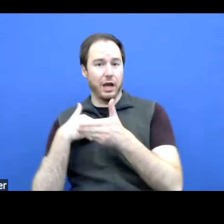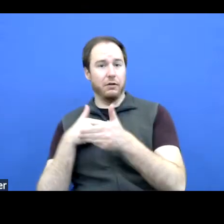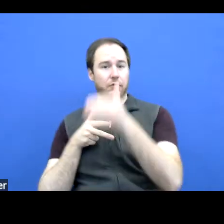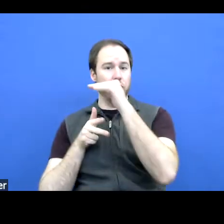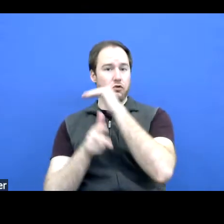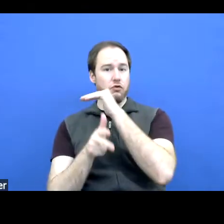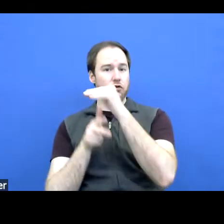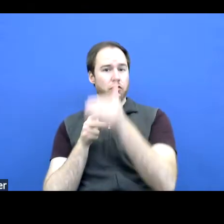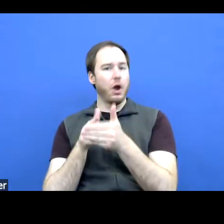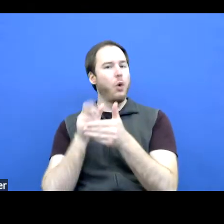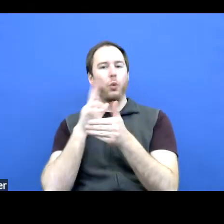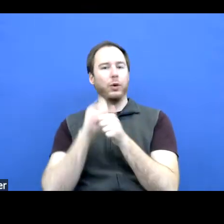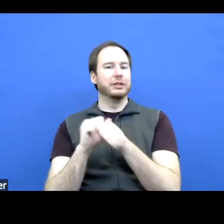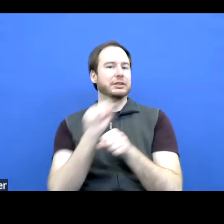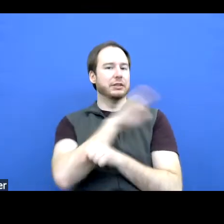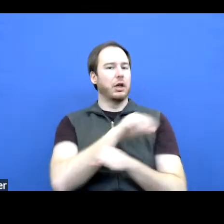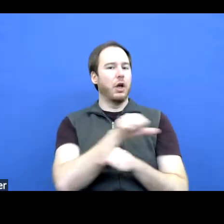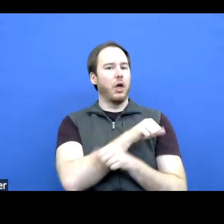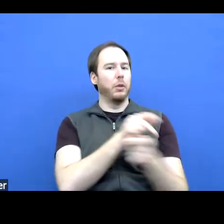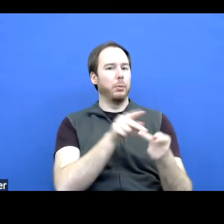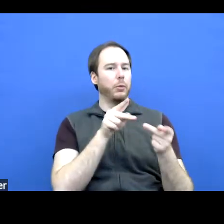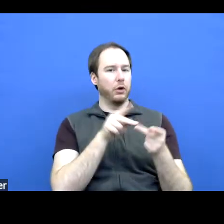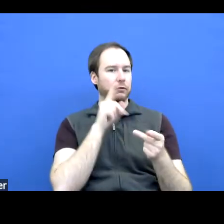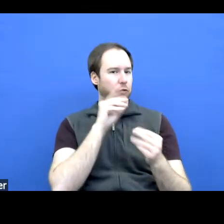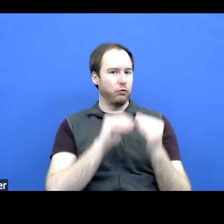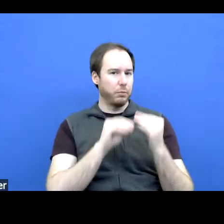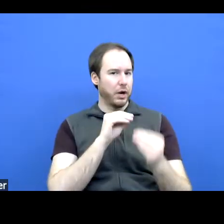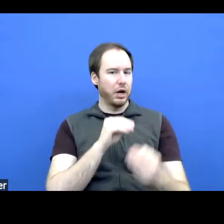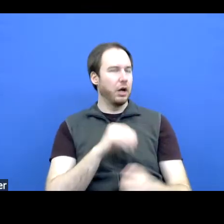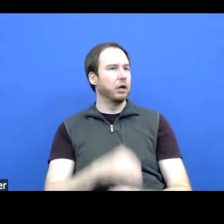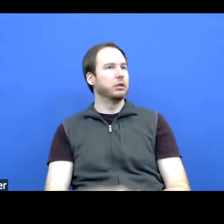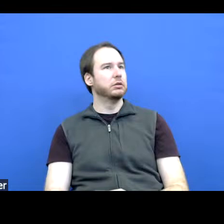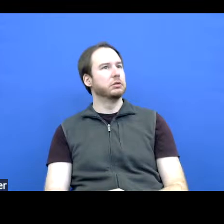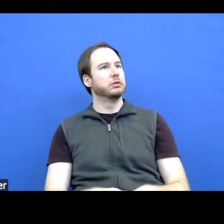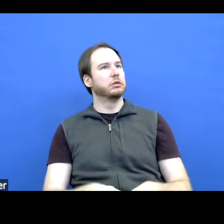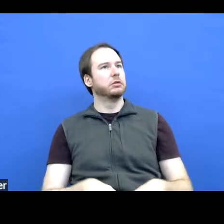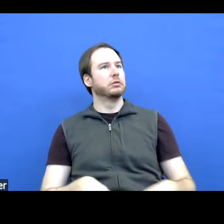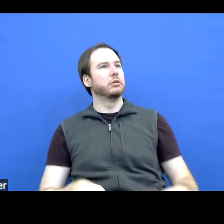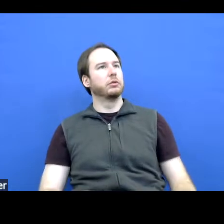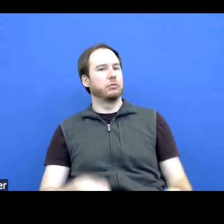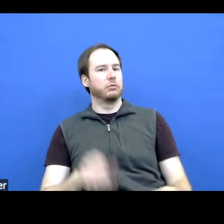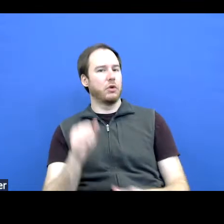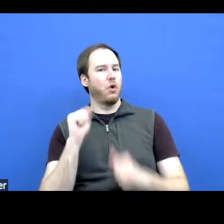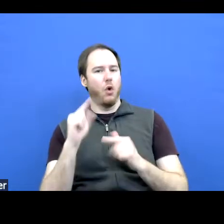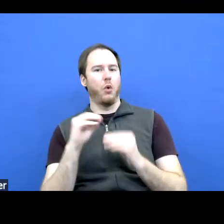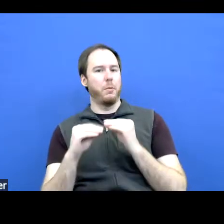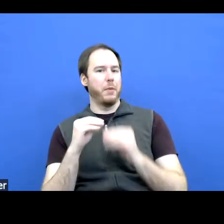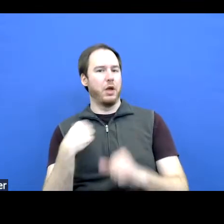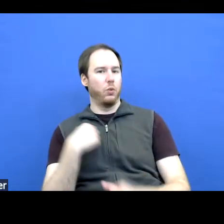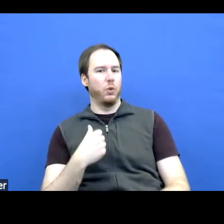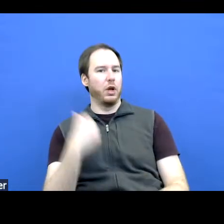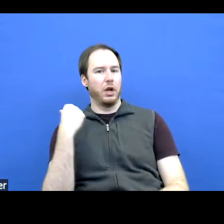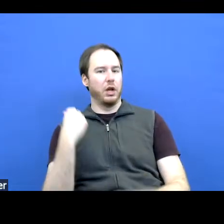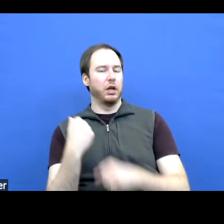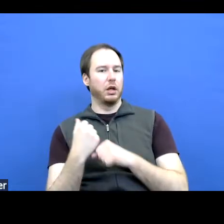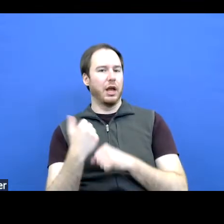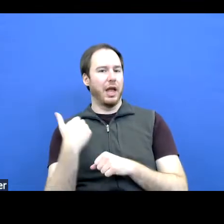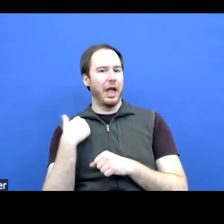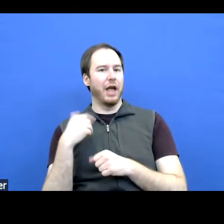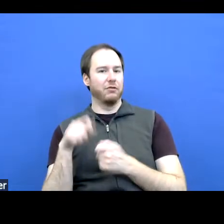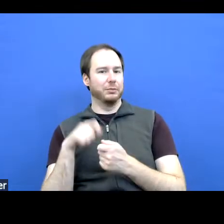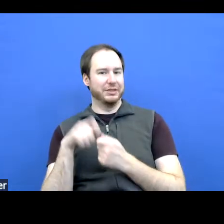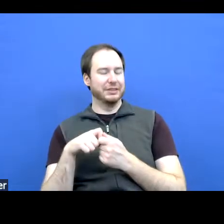would you send it to another location for any repairs, anything, maintenance? Yeah, all maintenance. We already have a